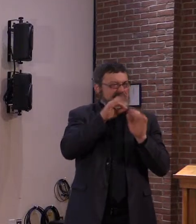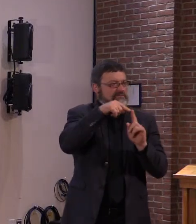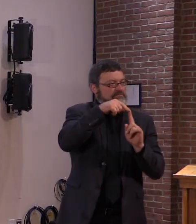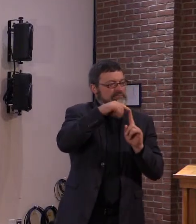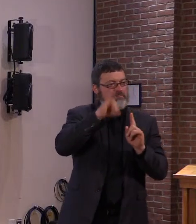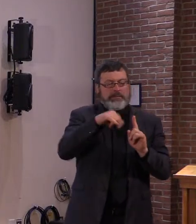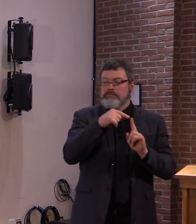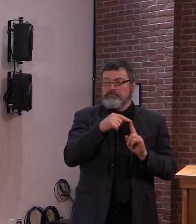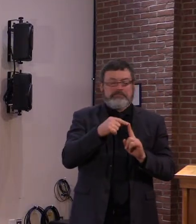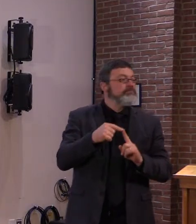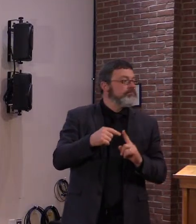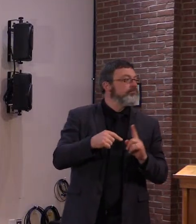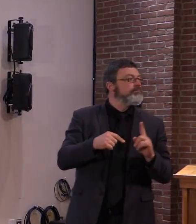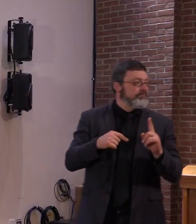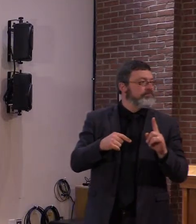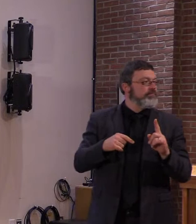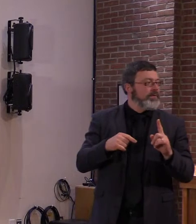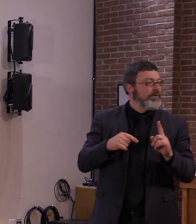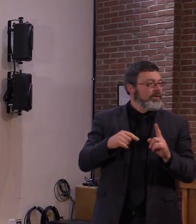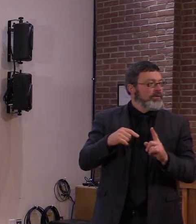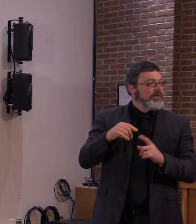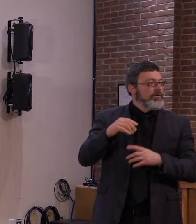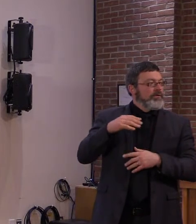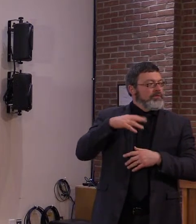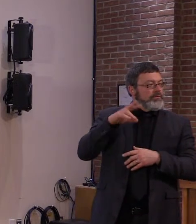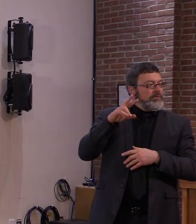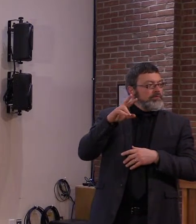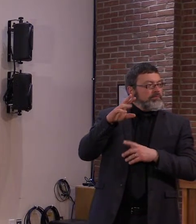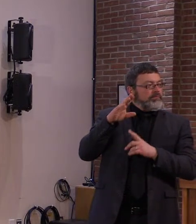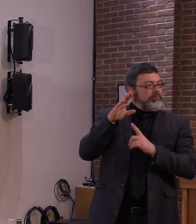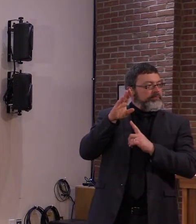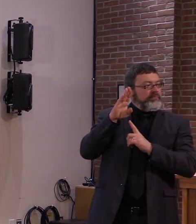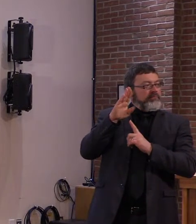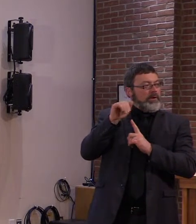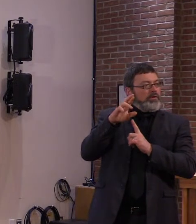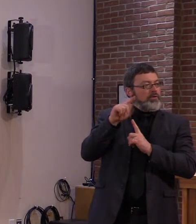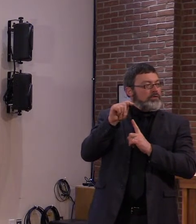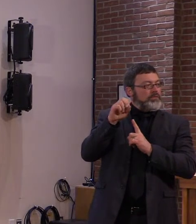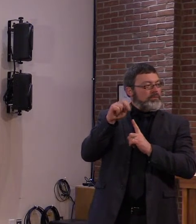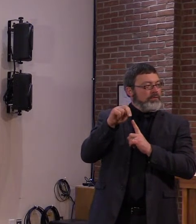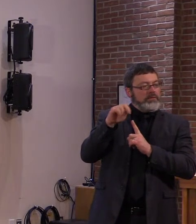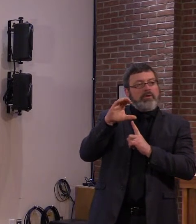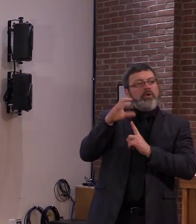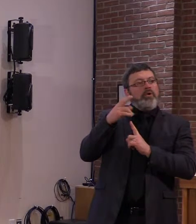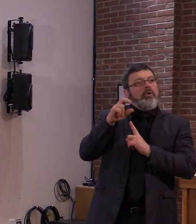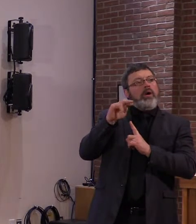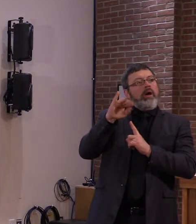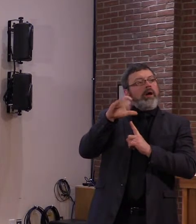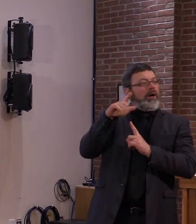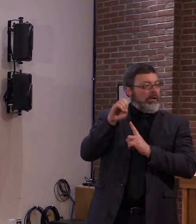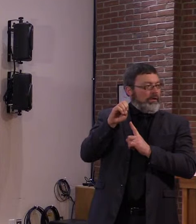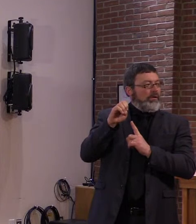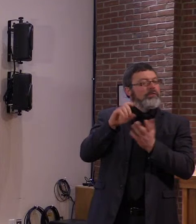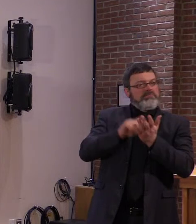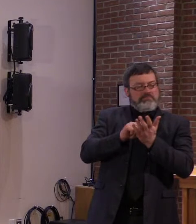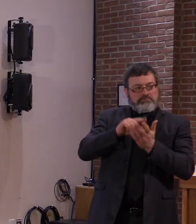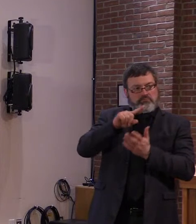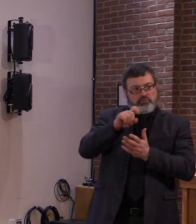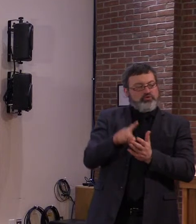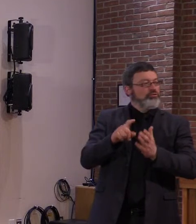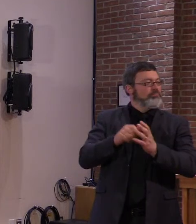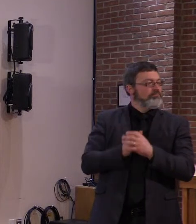I don't have specific information on opting out or not. I think that'll likely become more clear on Monday